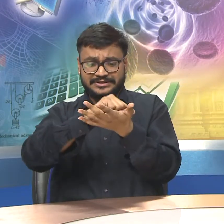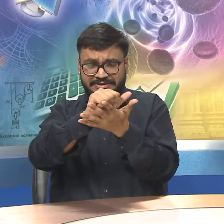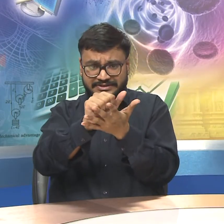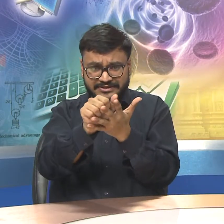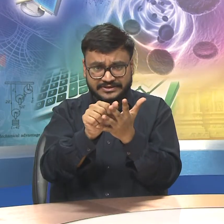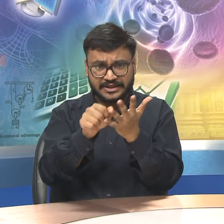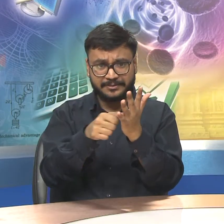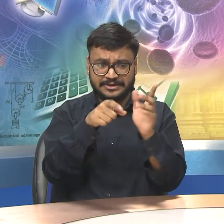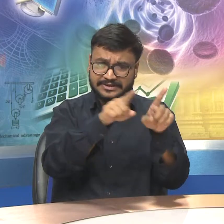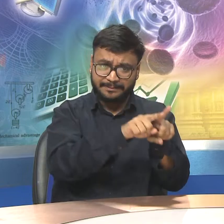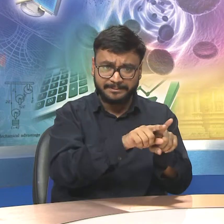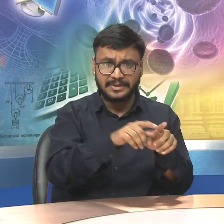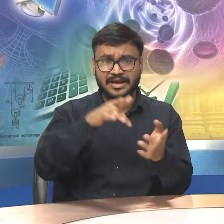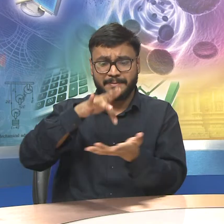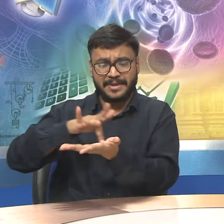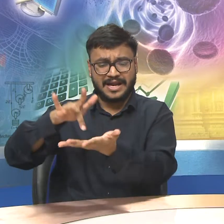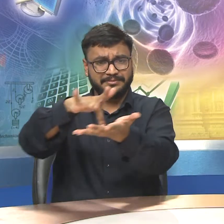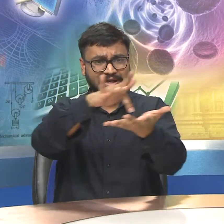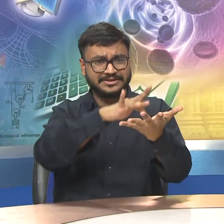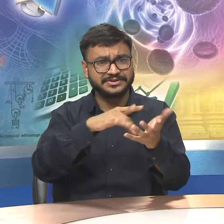and the same place of articulation